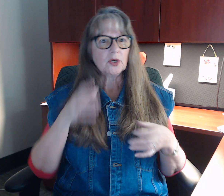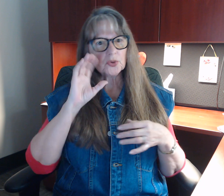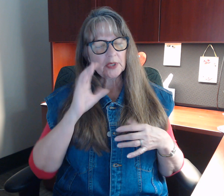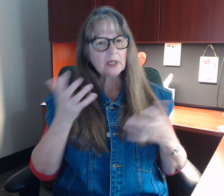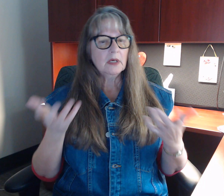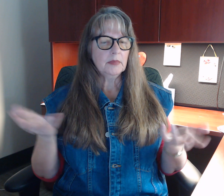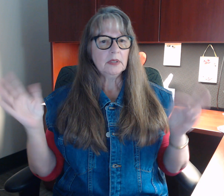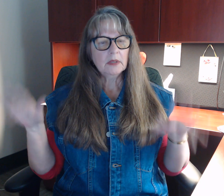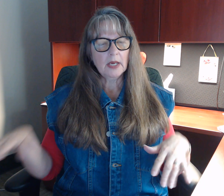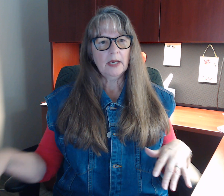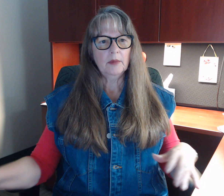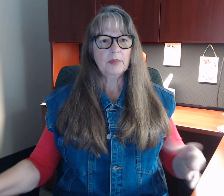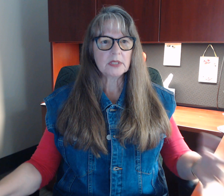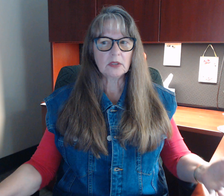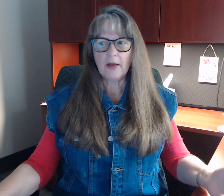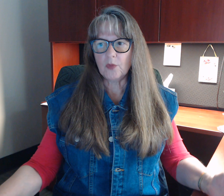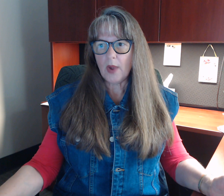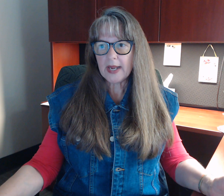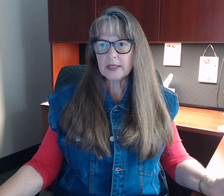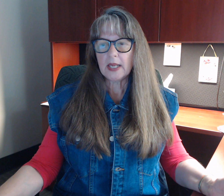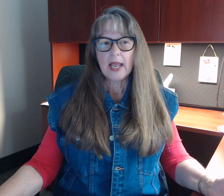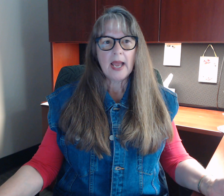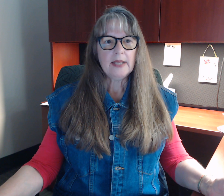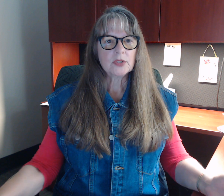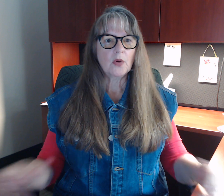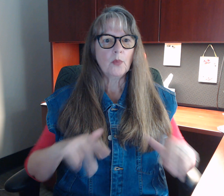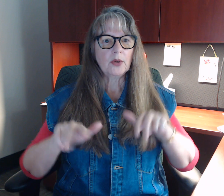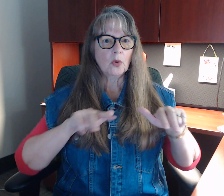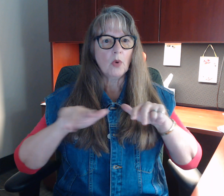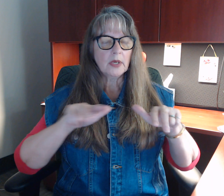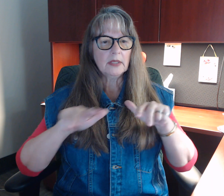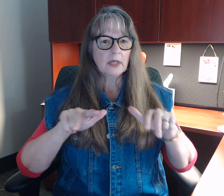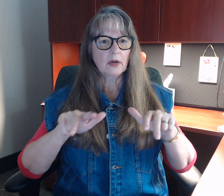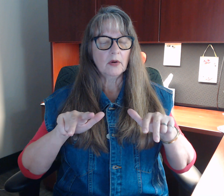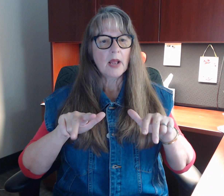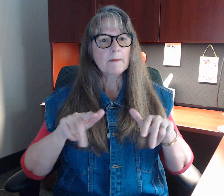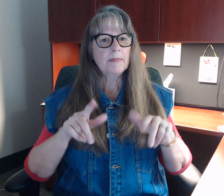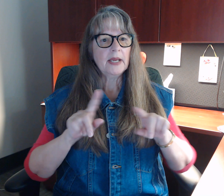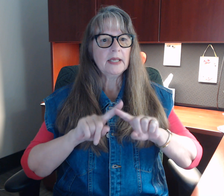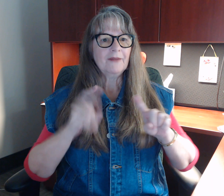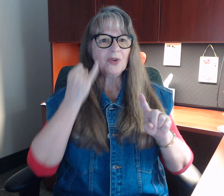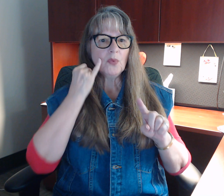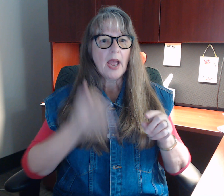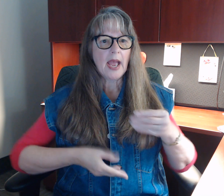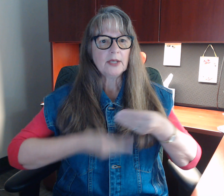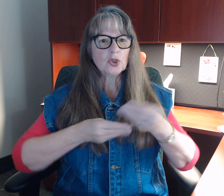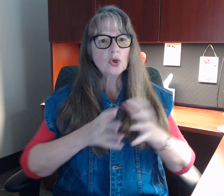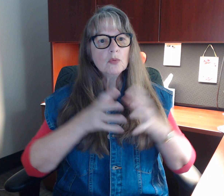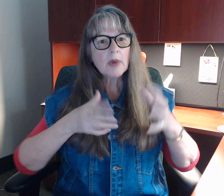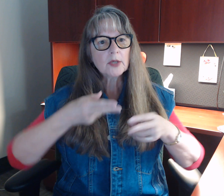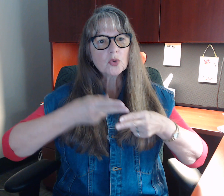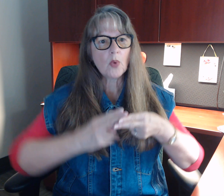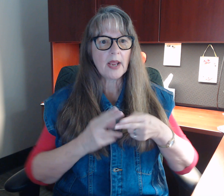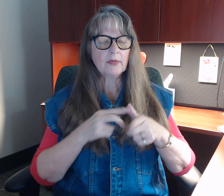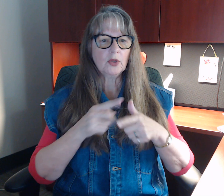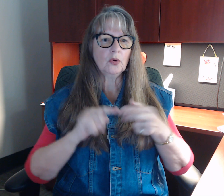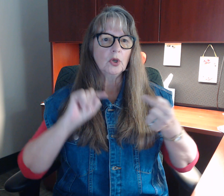drink them and but still have the weight. And so while you're walking there, but if you add too much weight, then you could